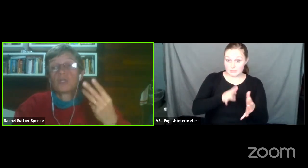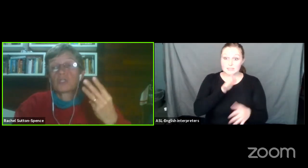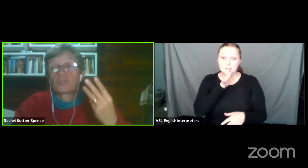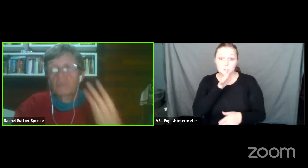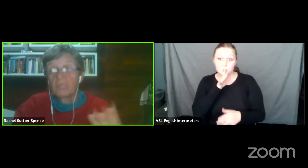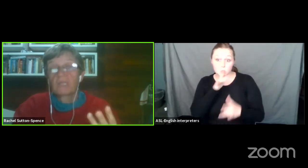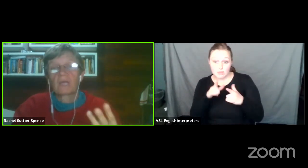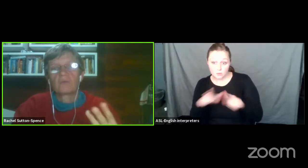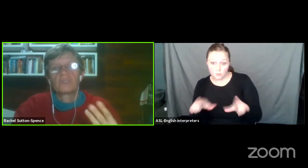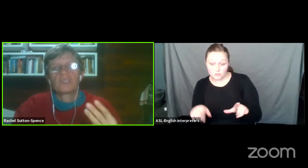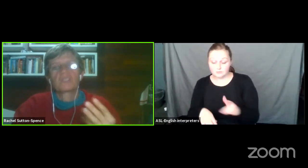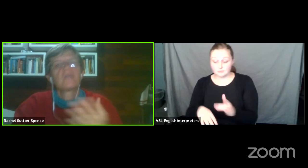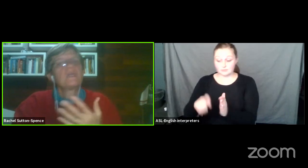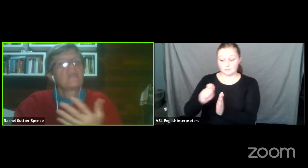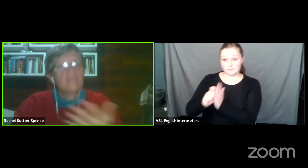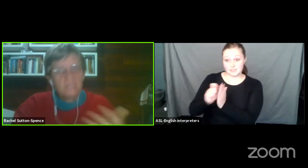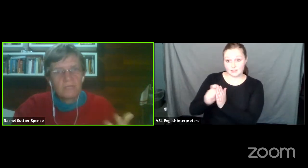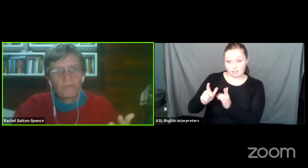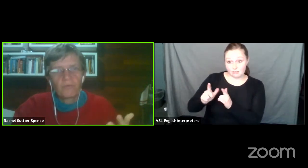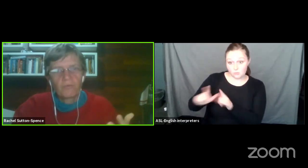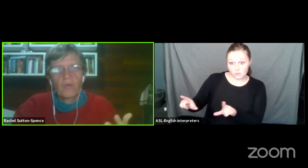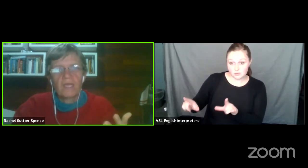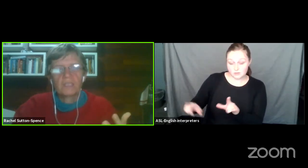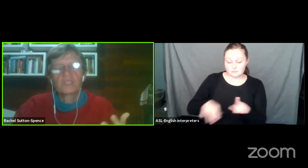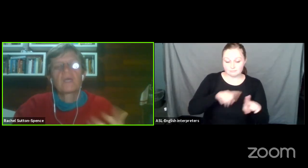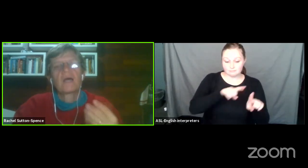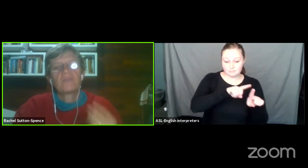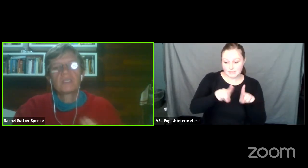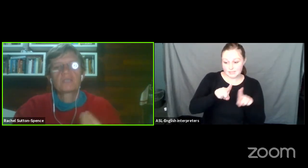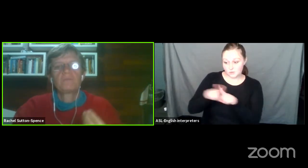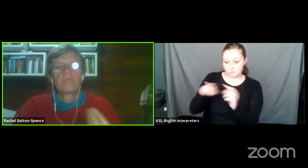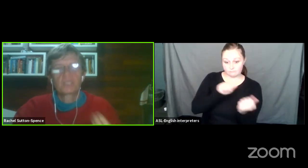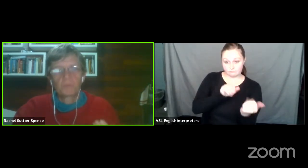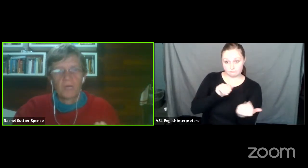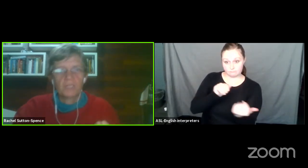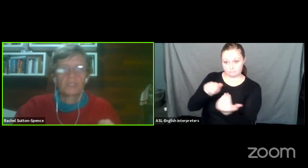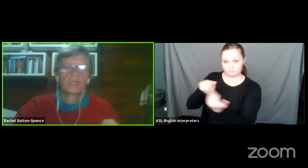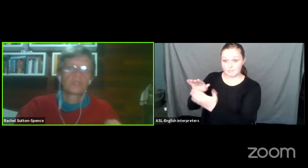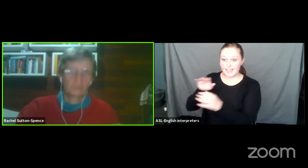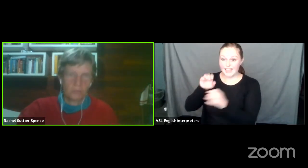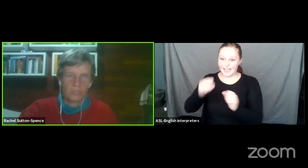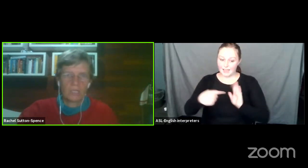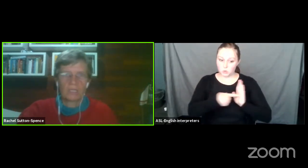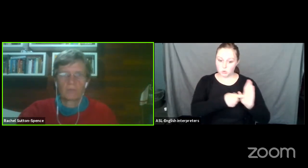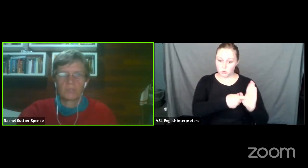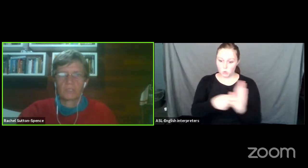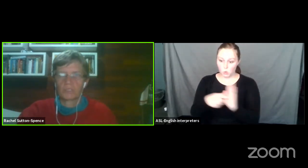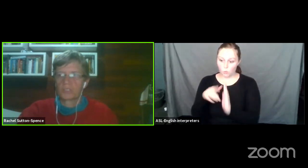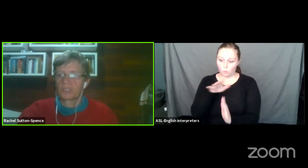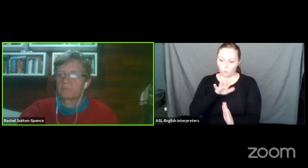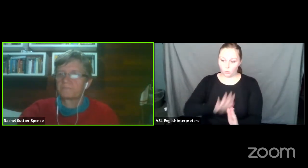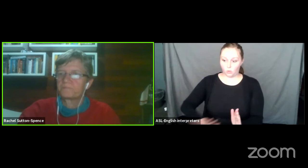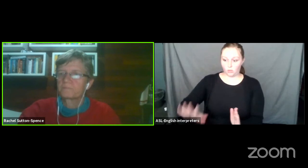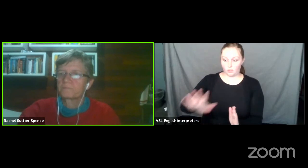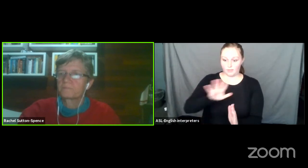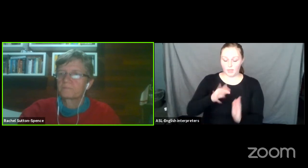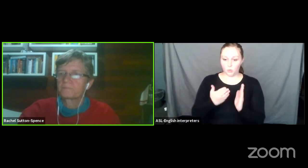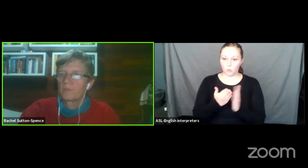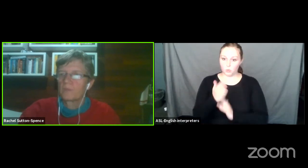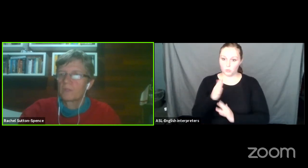languages, to written languages in different ways, and this can be expressed through sign language literature.